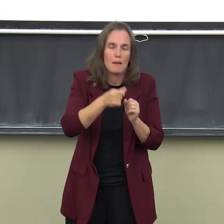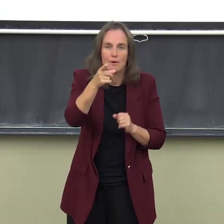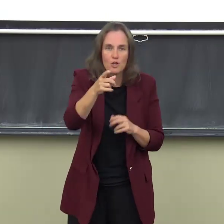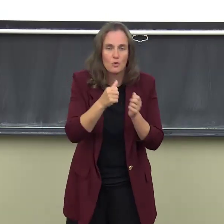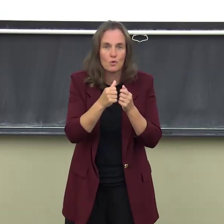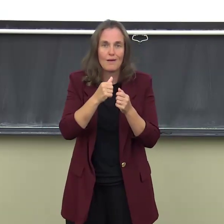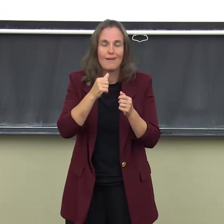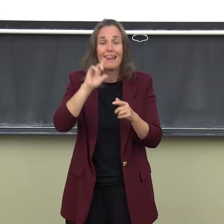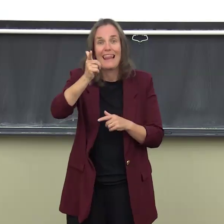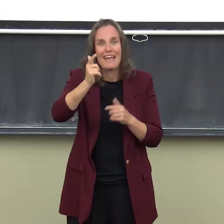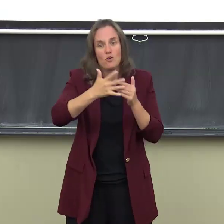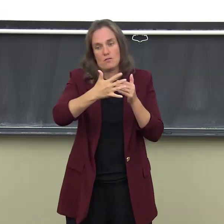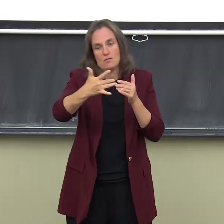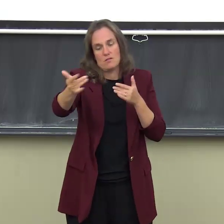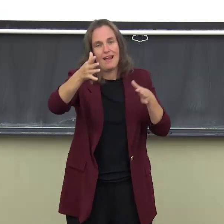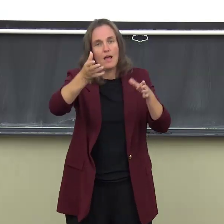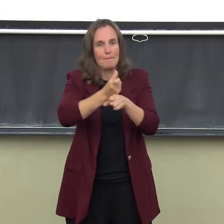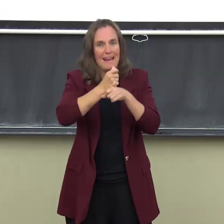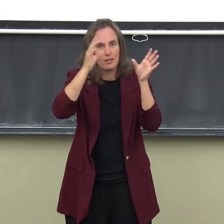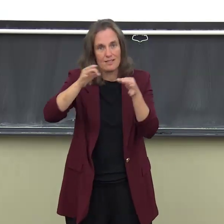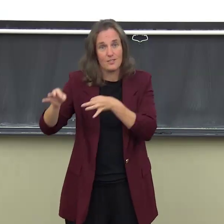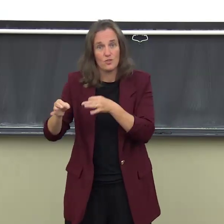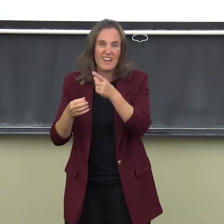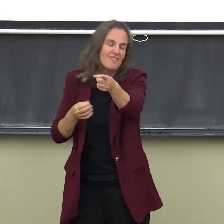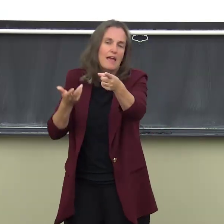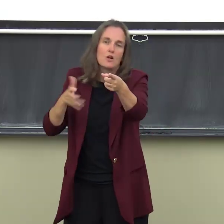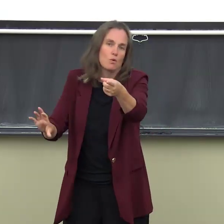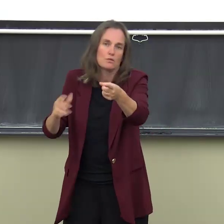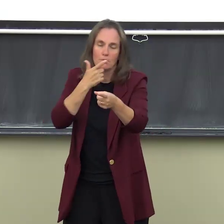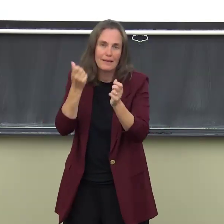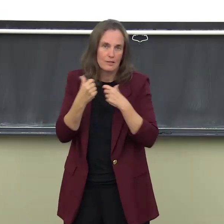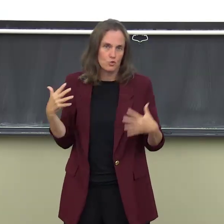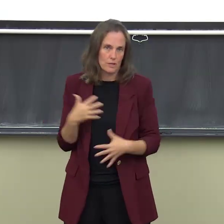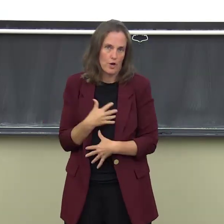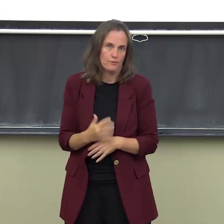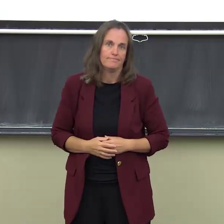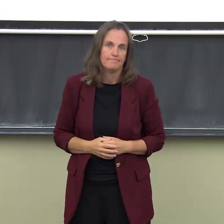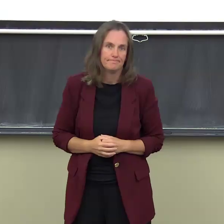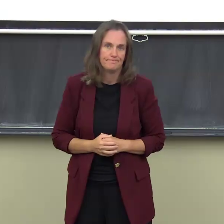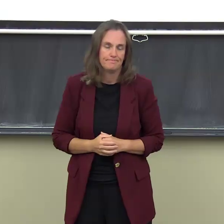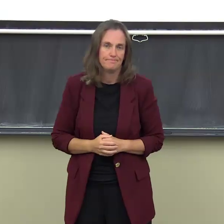actual decision-making meeting, and they don't really want to because they're scared.